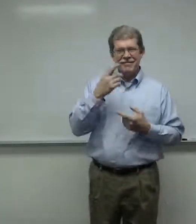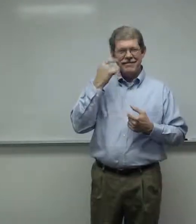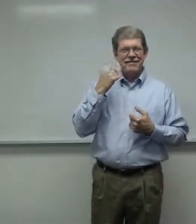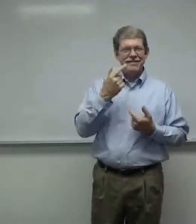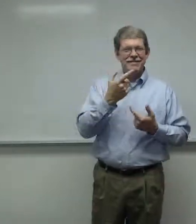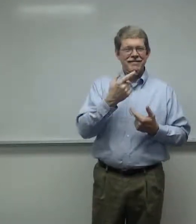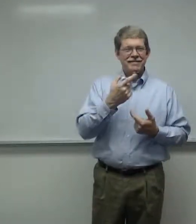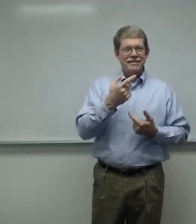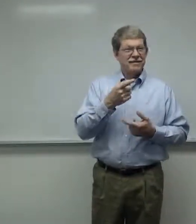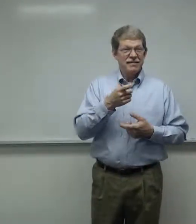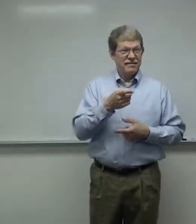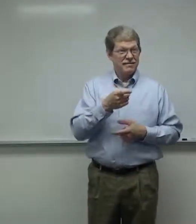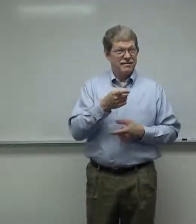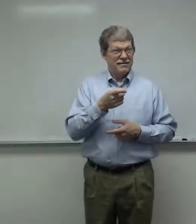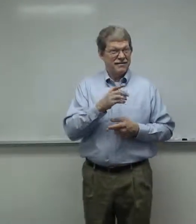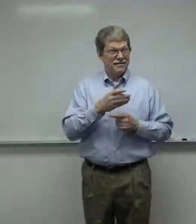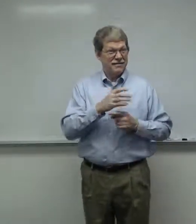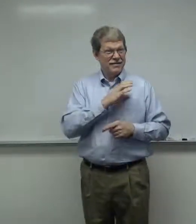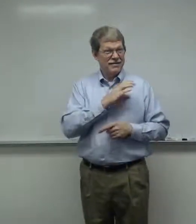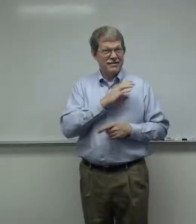I didn't. Our versions are different.